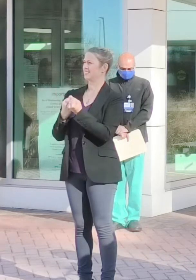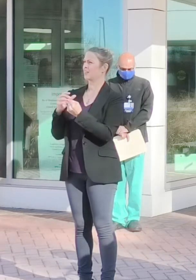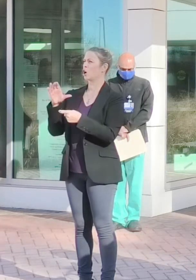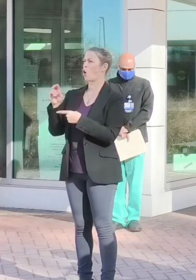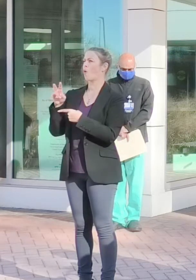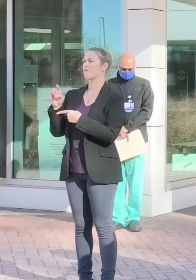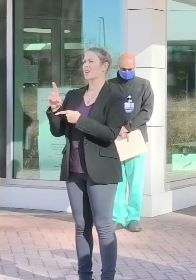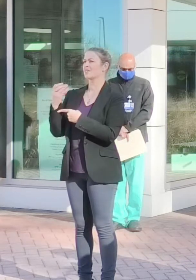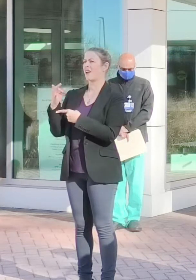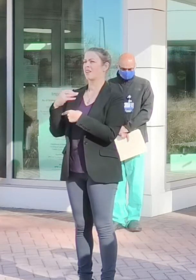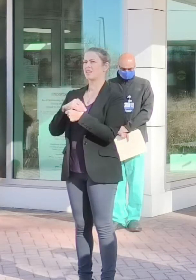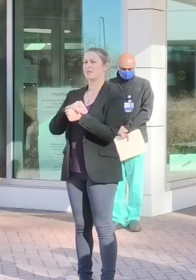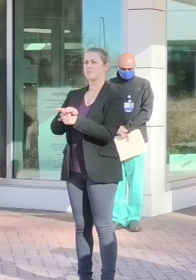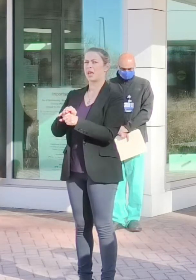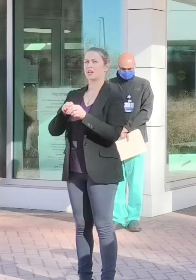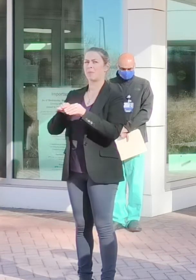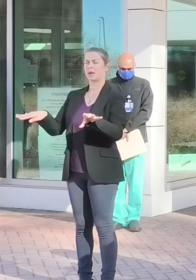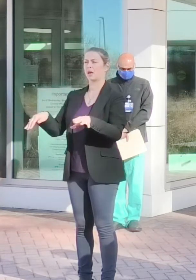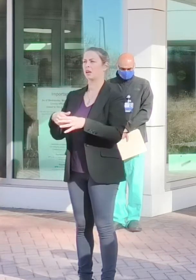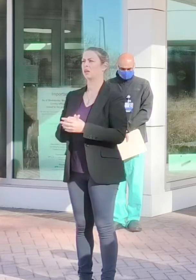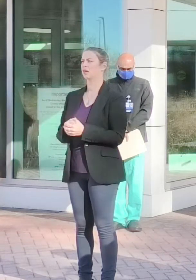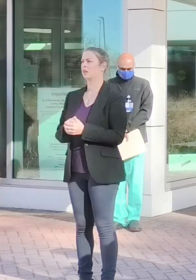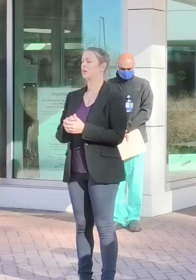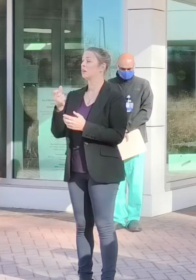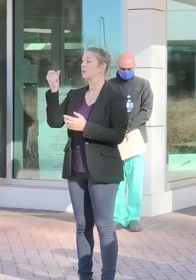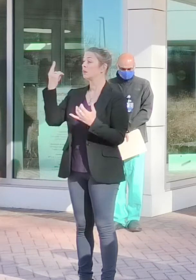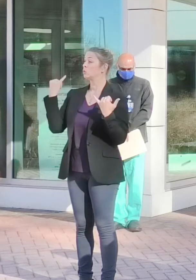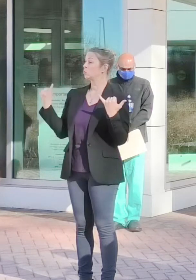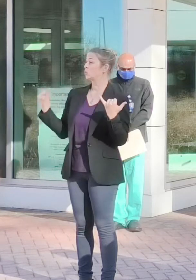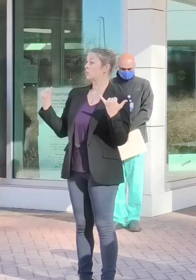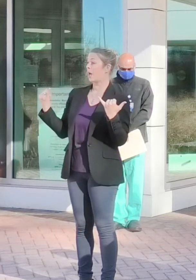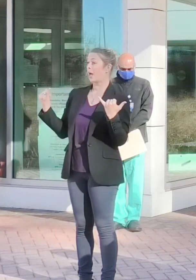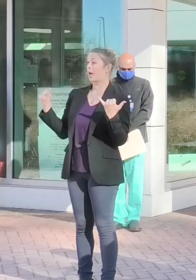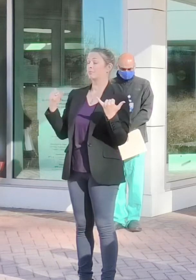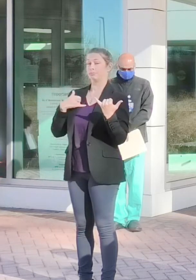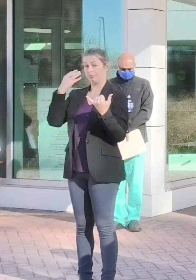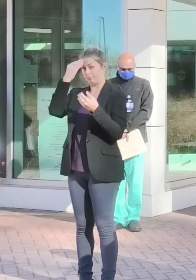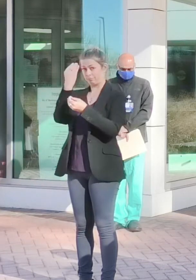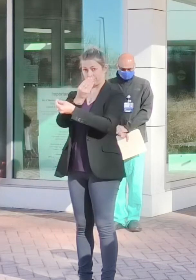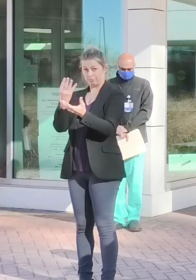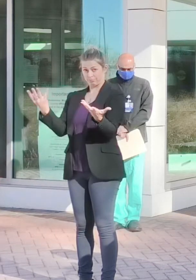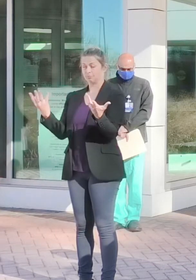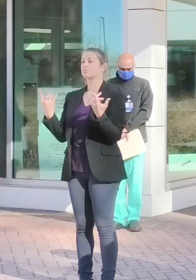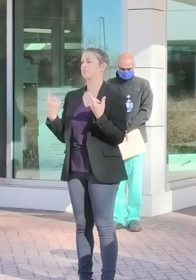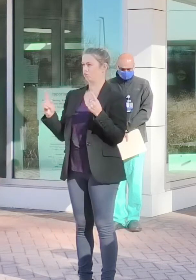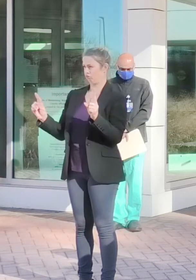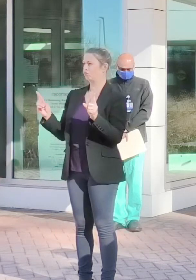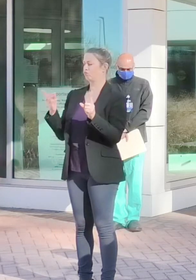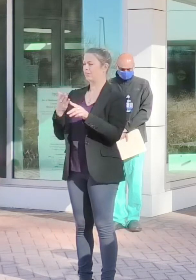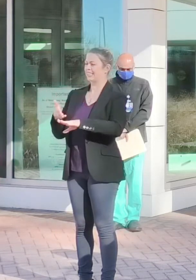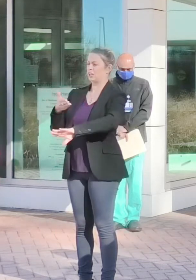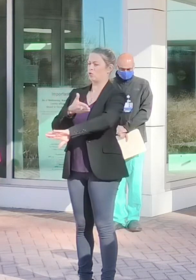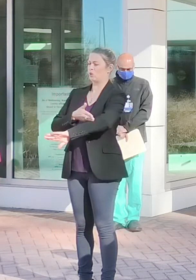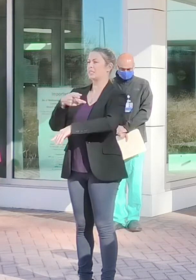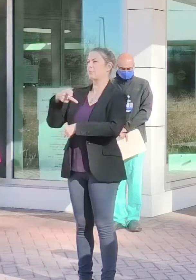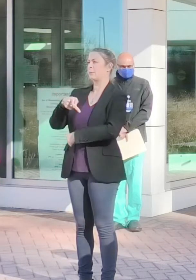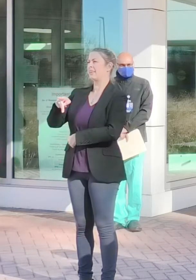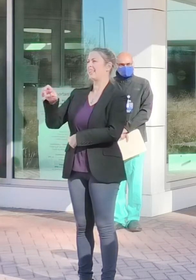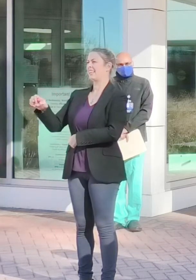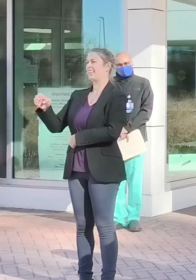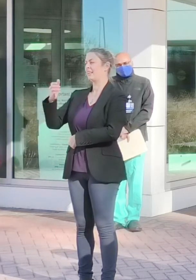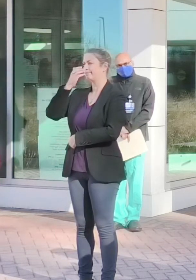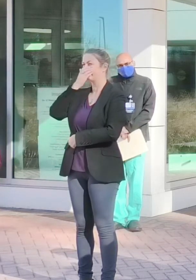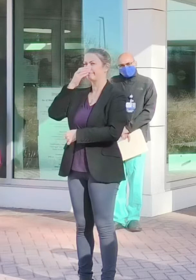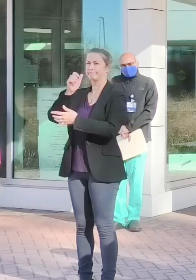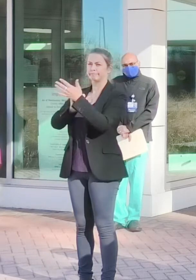pandemic. Today, I am happy to report that we have been able to increase our personal protective equipment